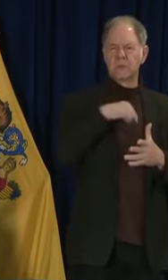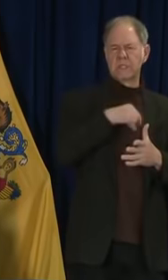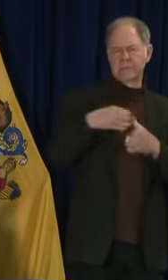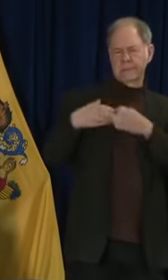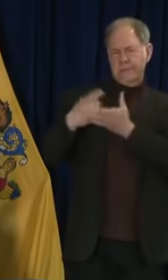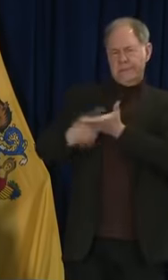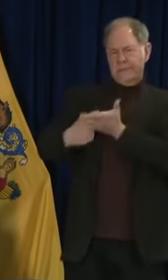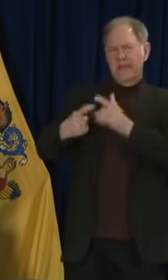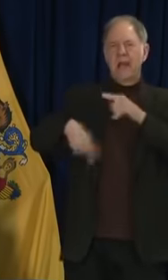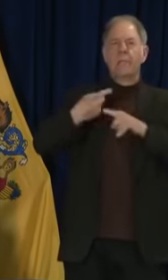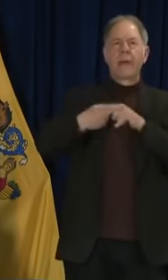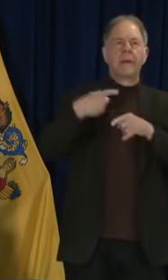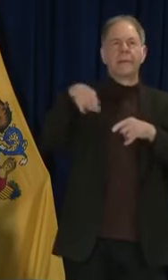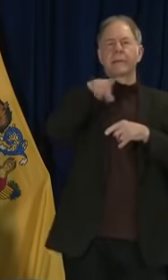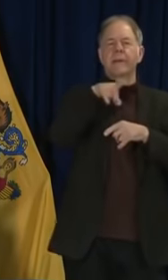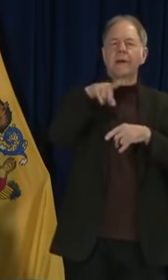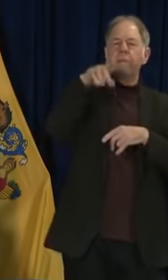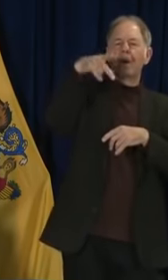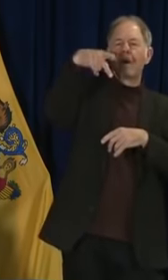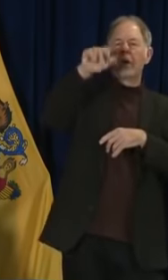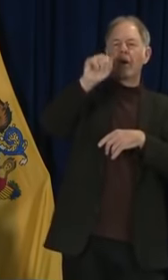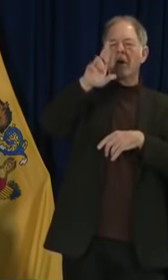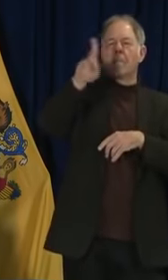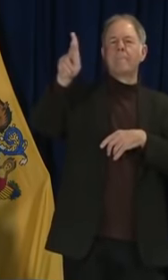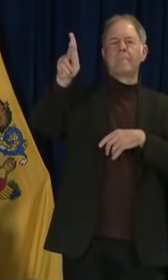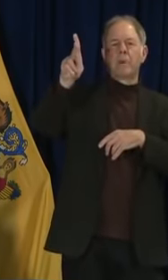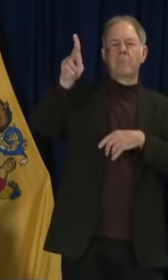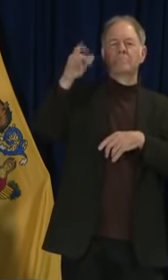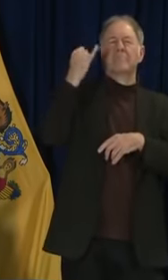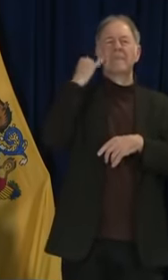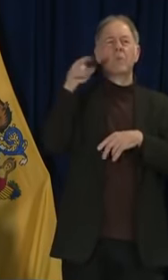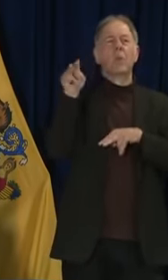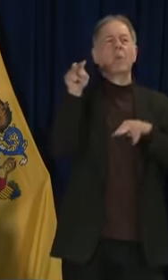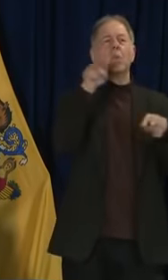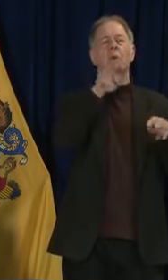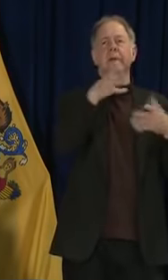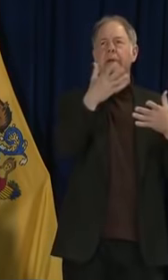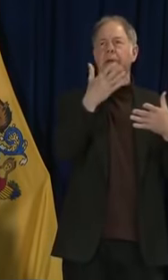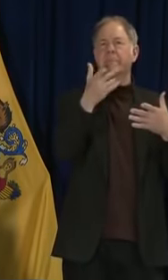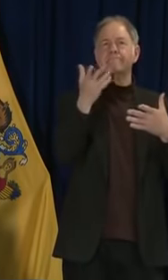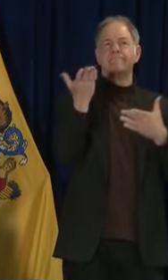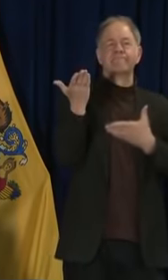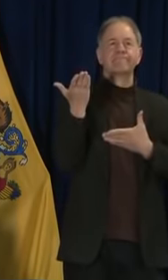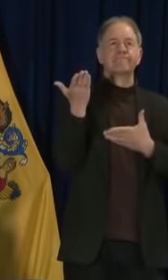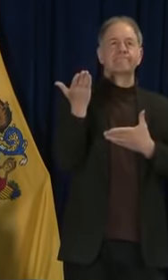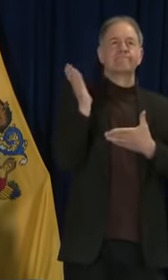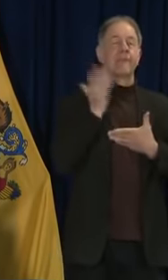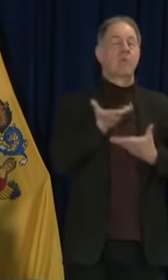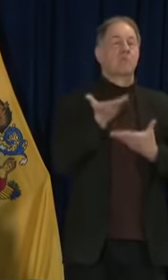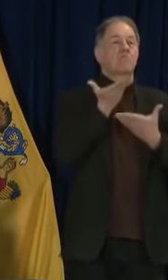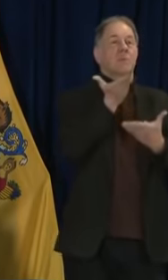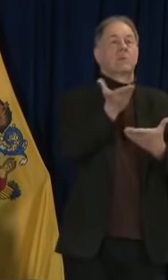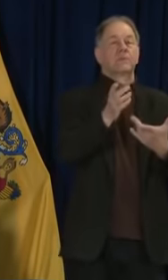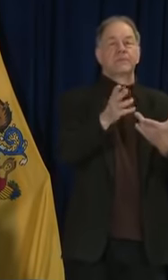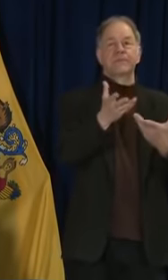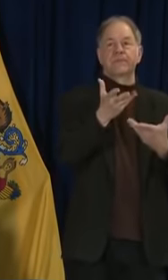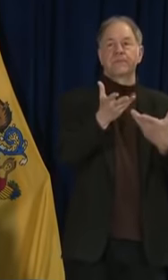about parks earlier. The fact of the matter is, if you look at any list of recommended actions,